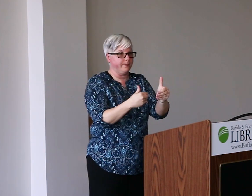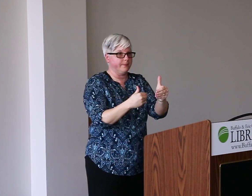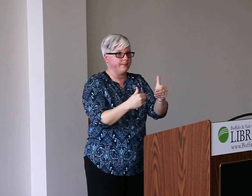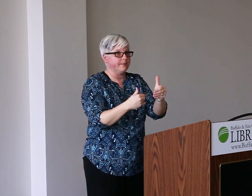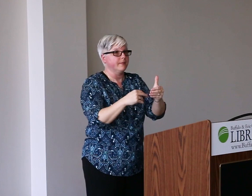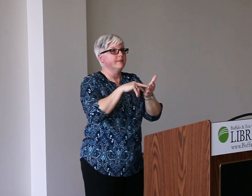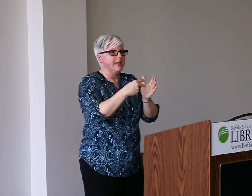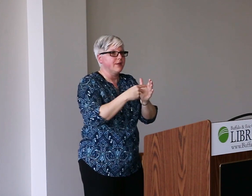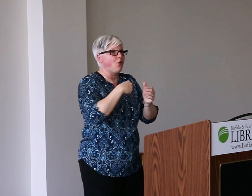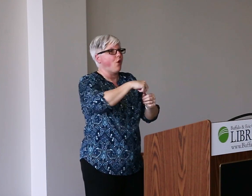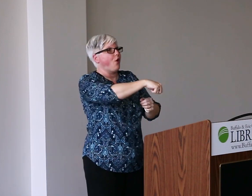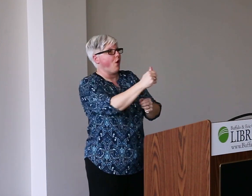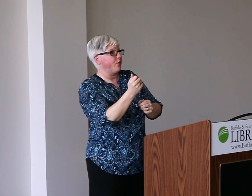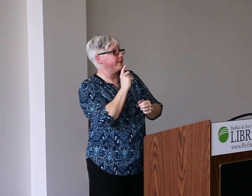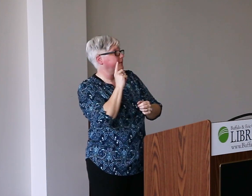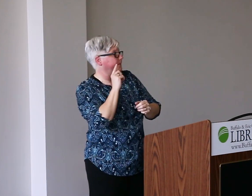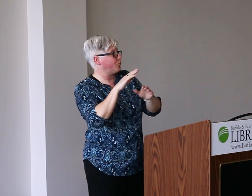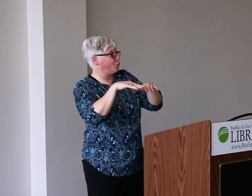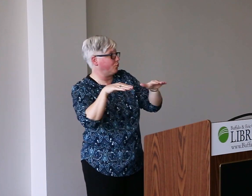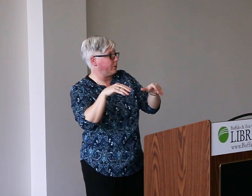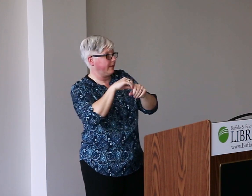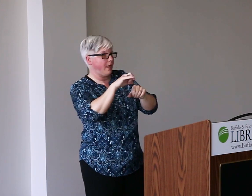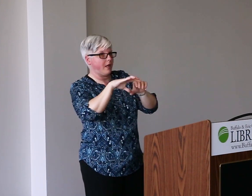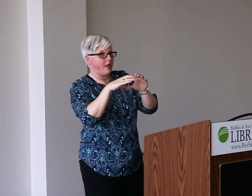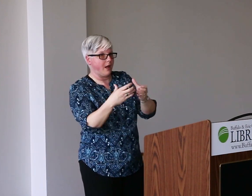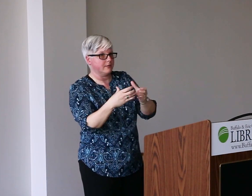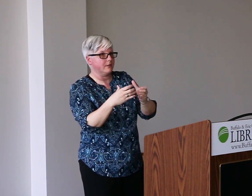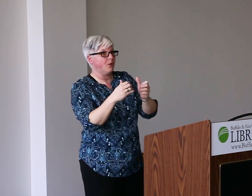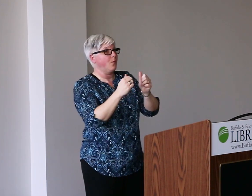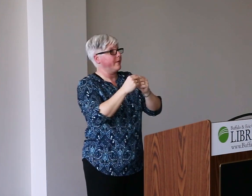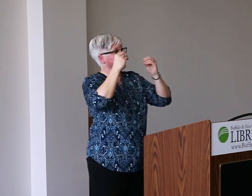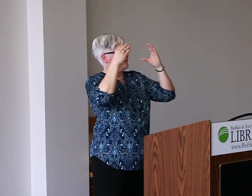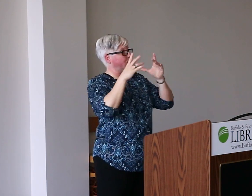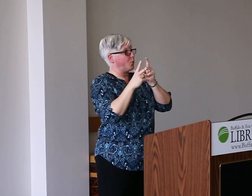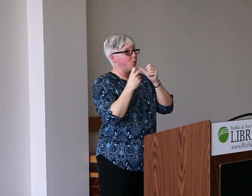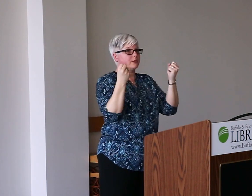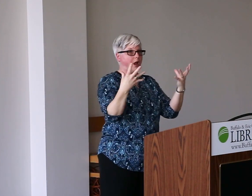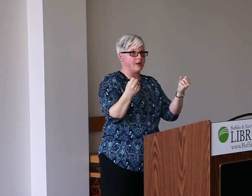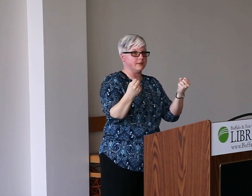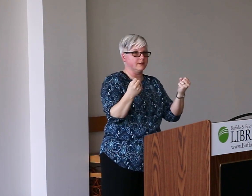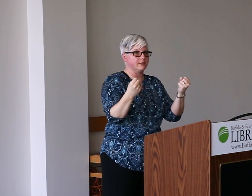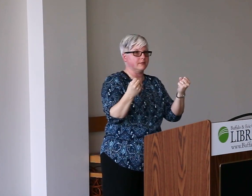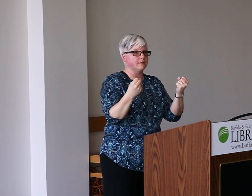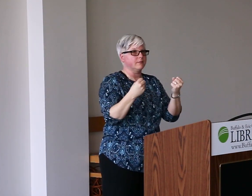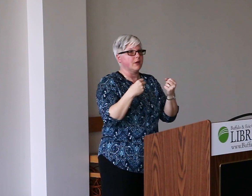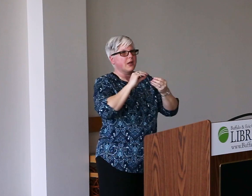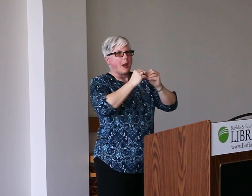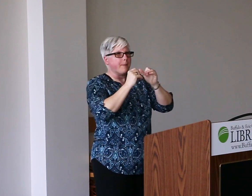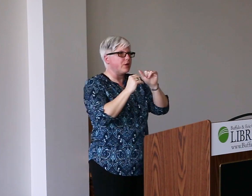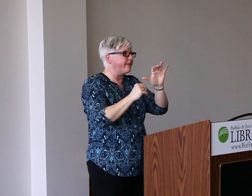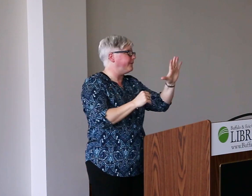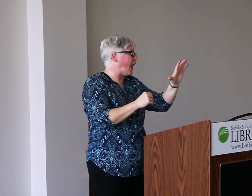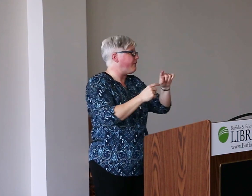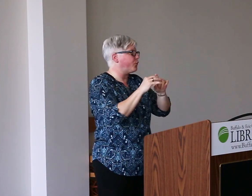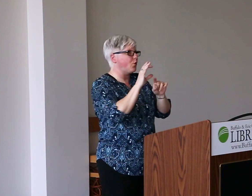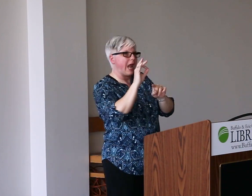inclusive classroom, meaning there was other deaf children in that class as well, with a teacher who signed. I was